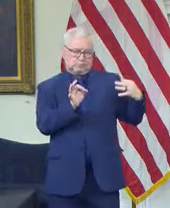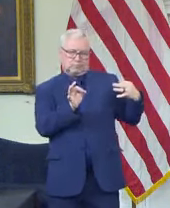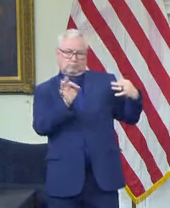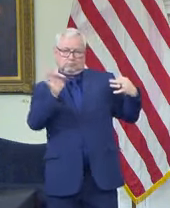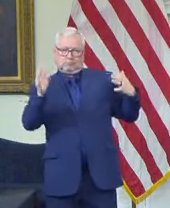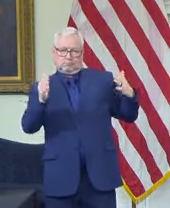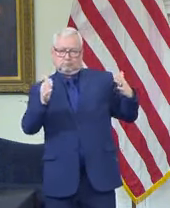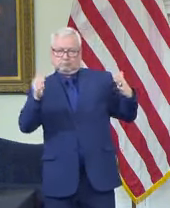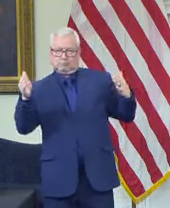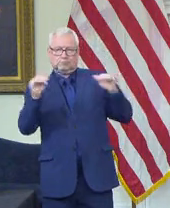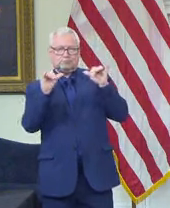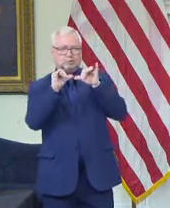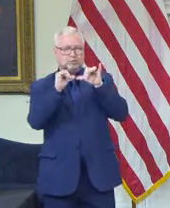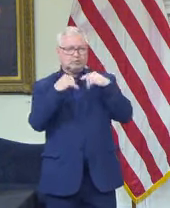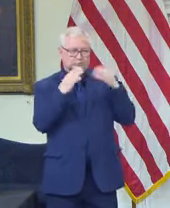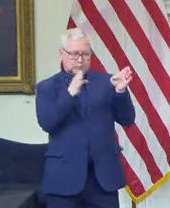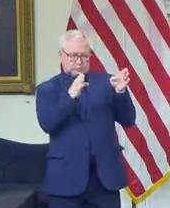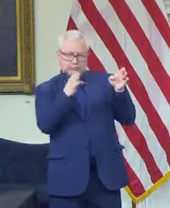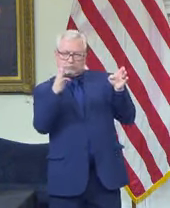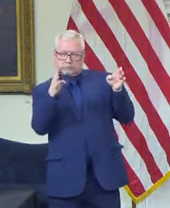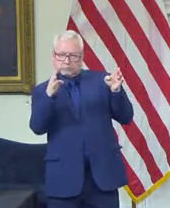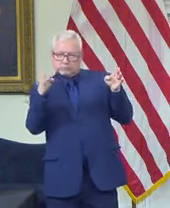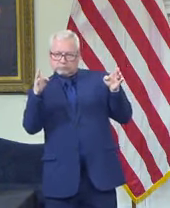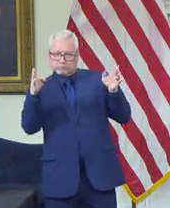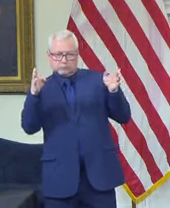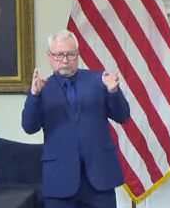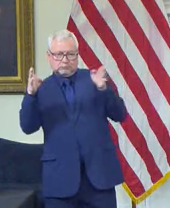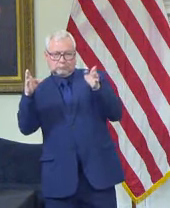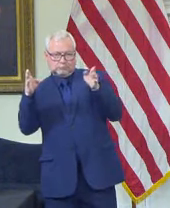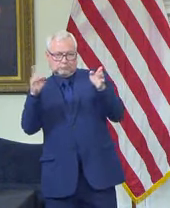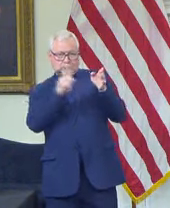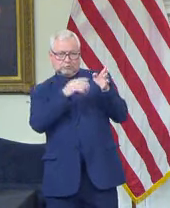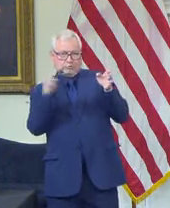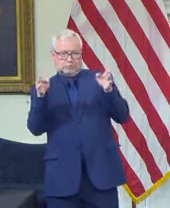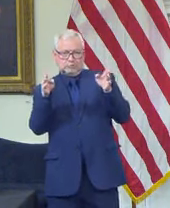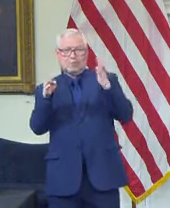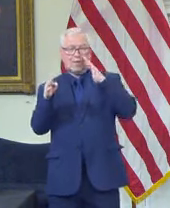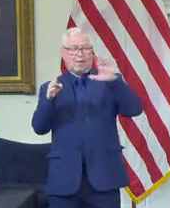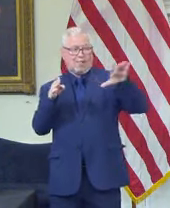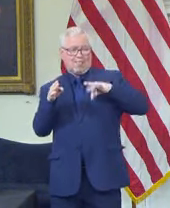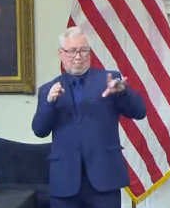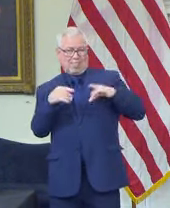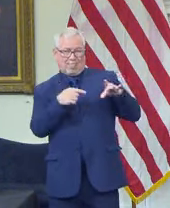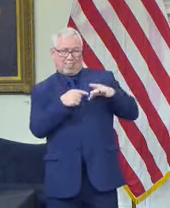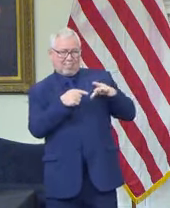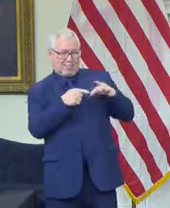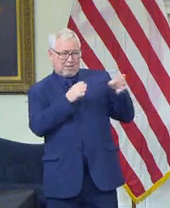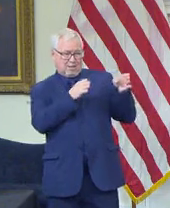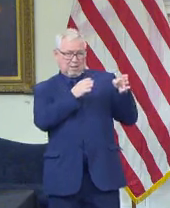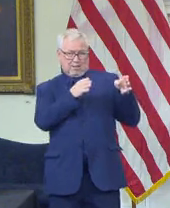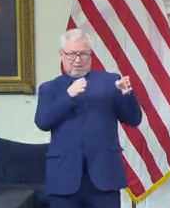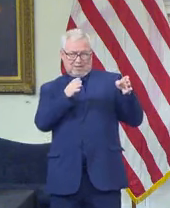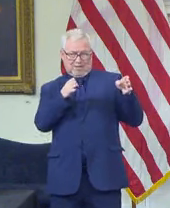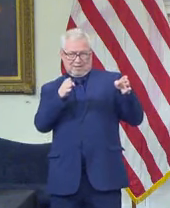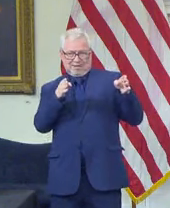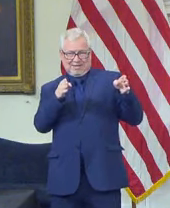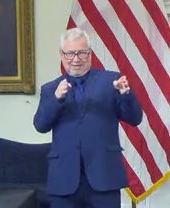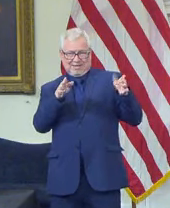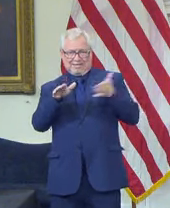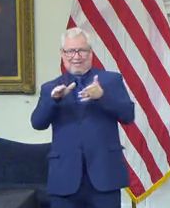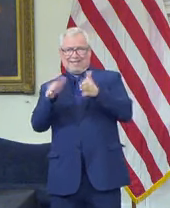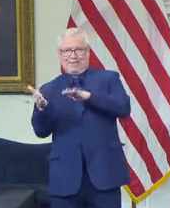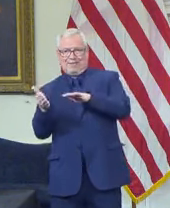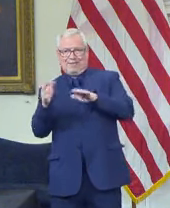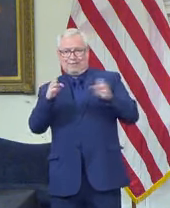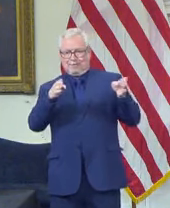of deaths to continue to rise in the short term before peaking and then also beginning to